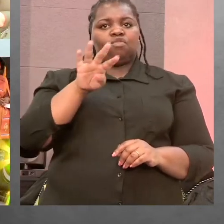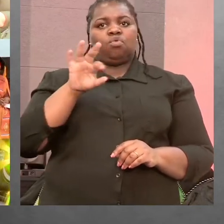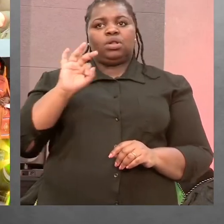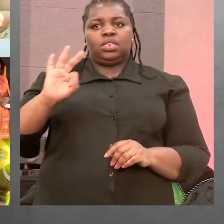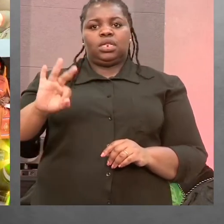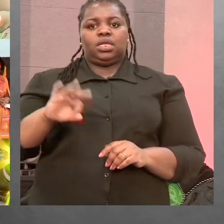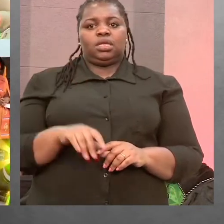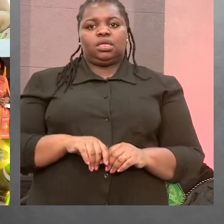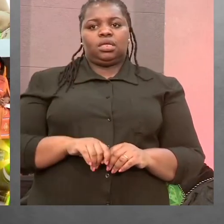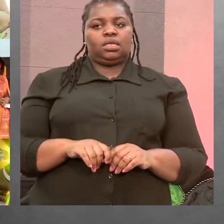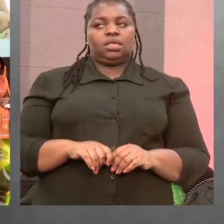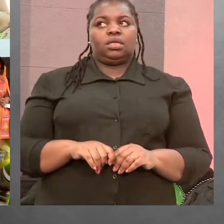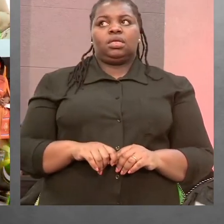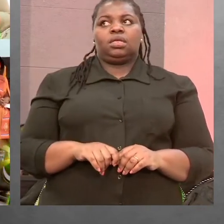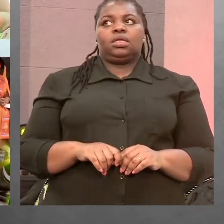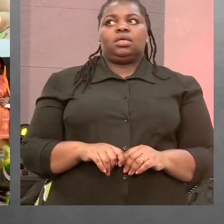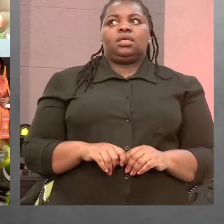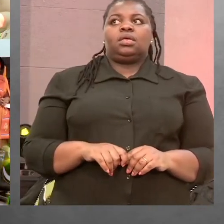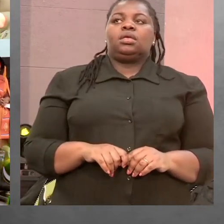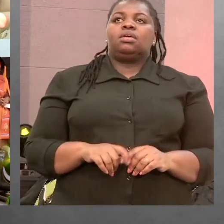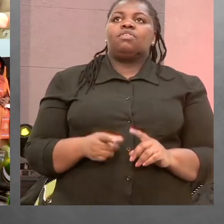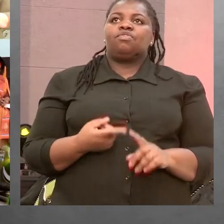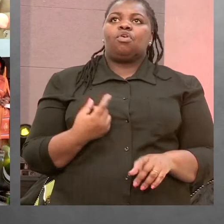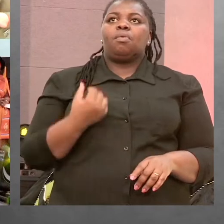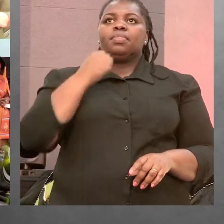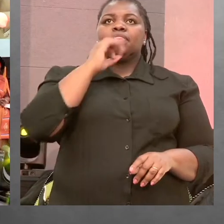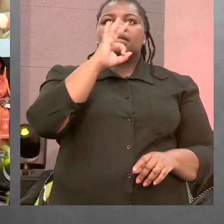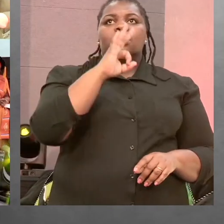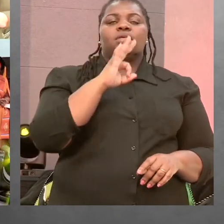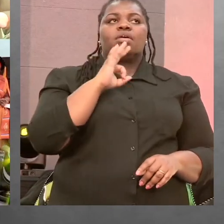1,643 out of the